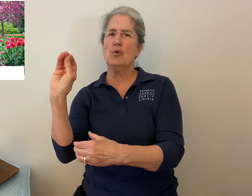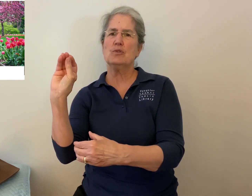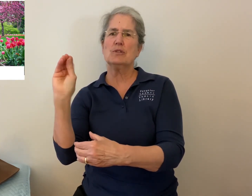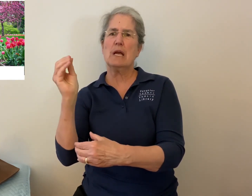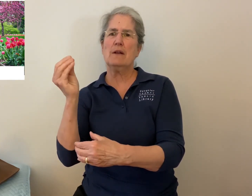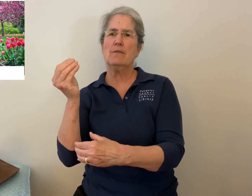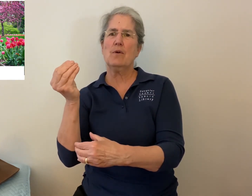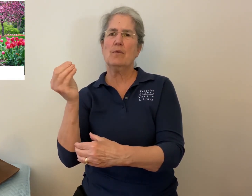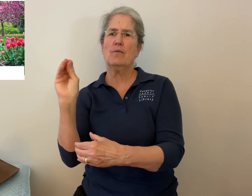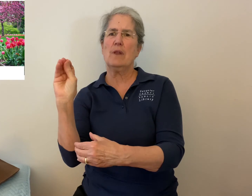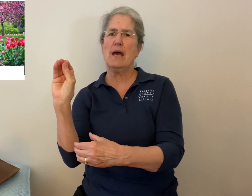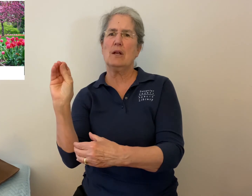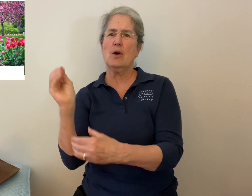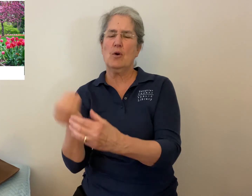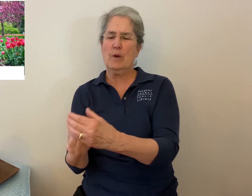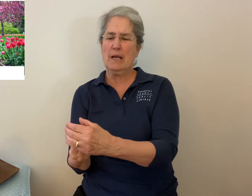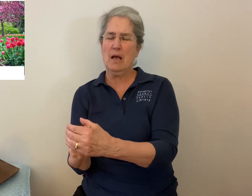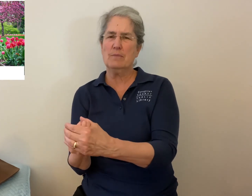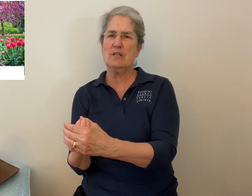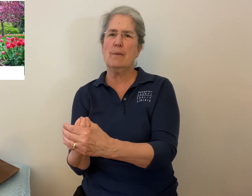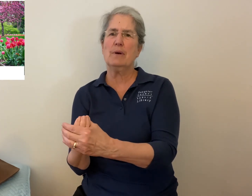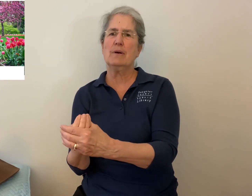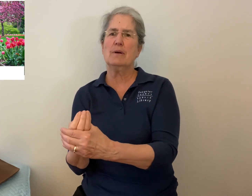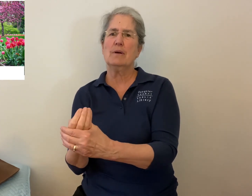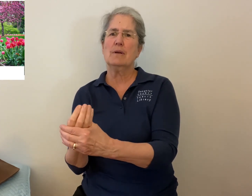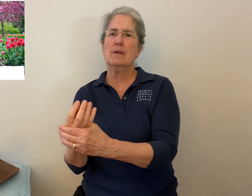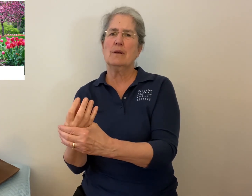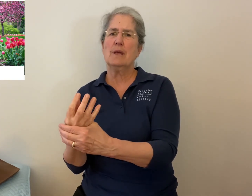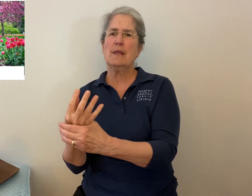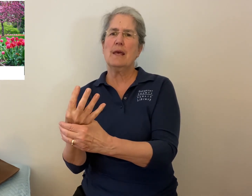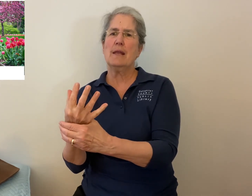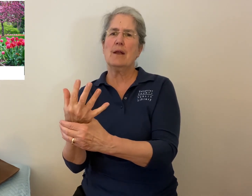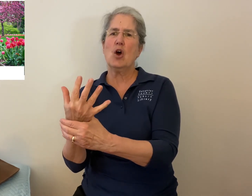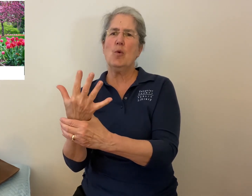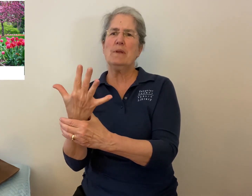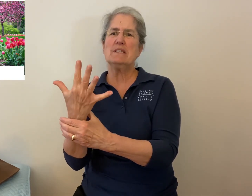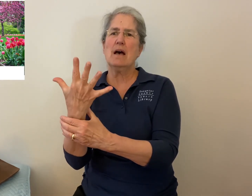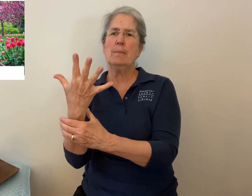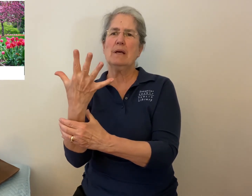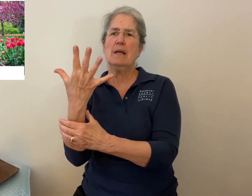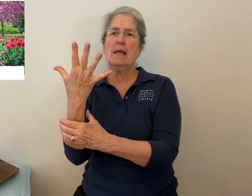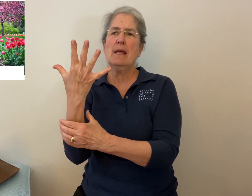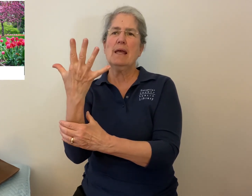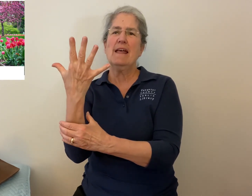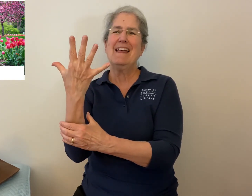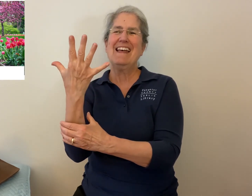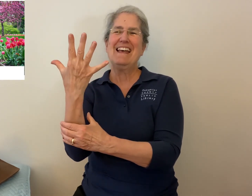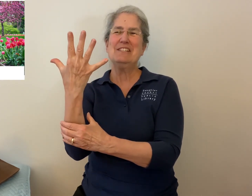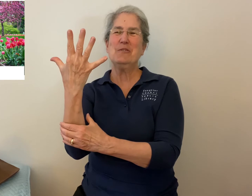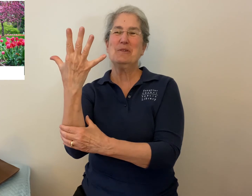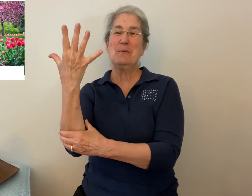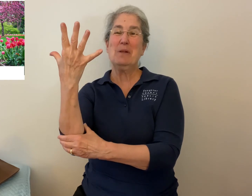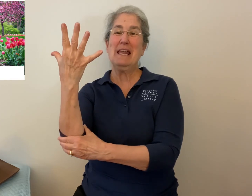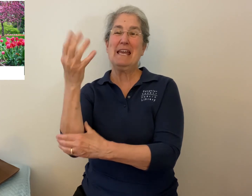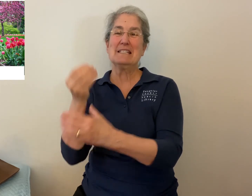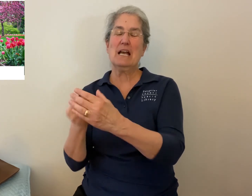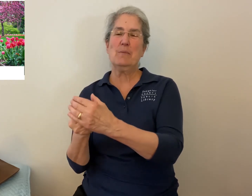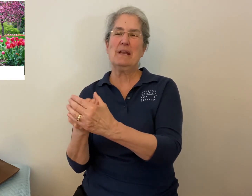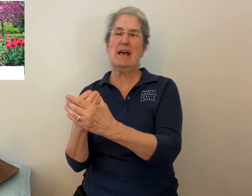closed kind of flat O and it comes up and then opens up as if it was a plant coming out.